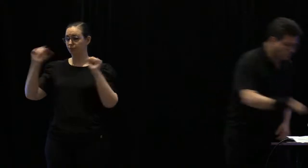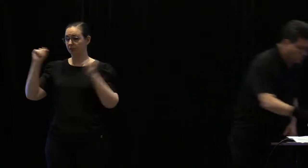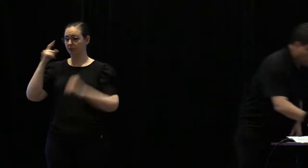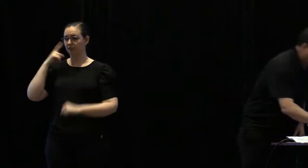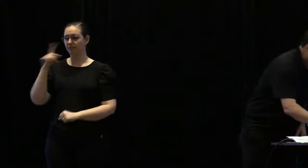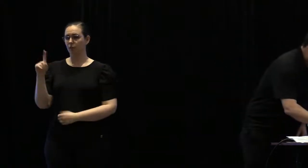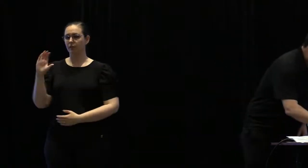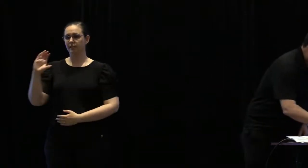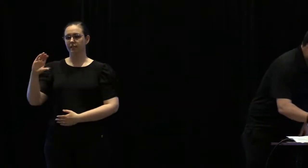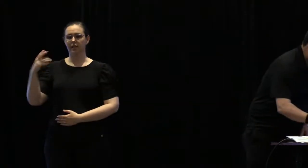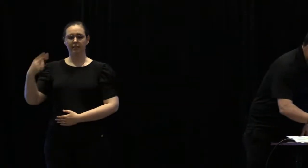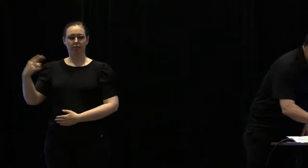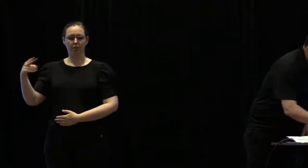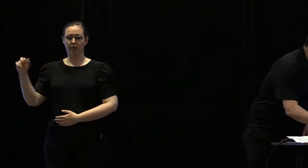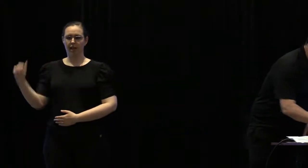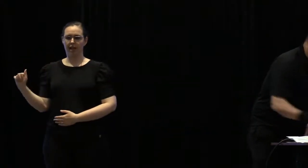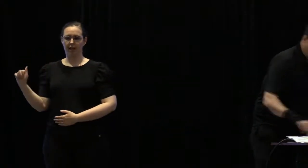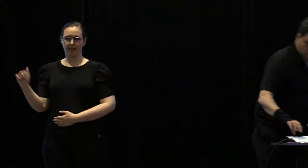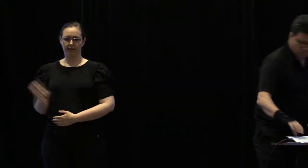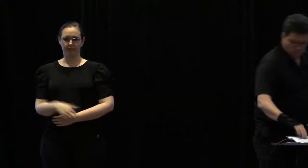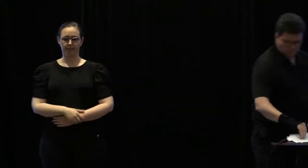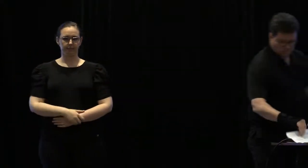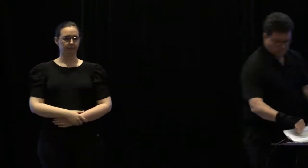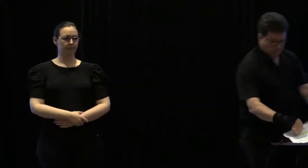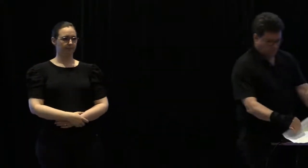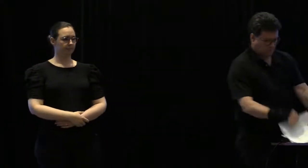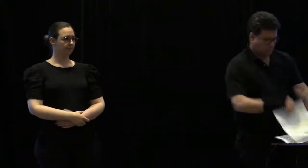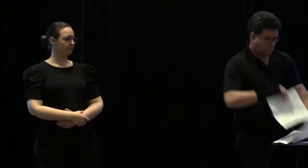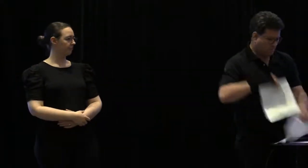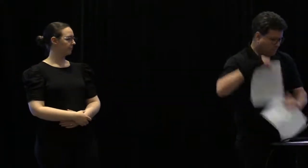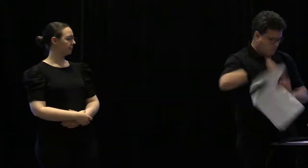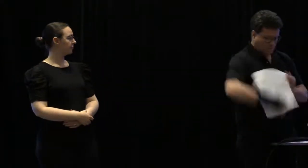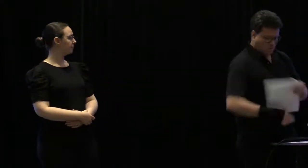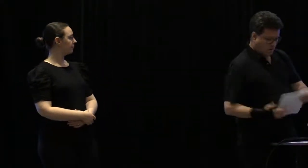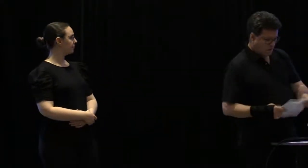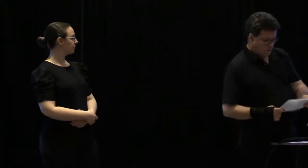and former president of the Canadian Hard of Hearing Association.